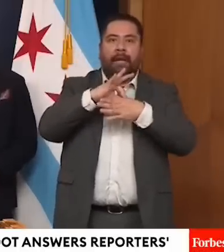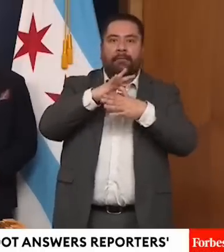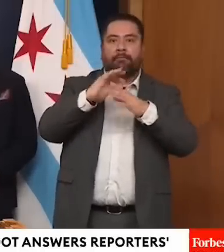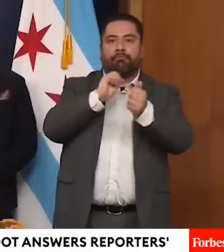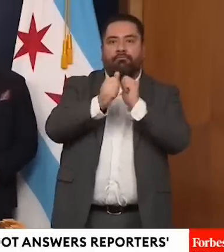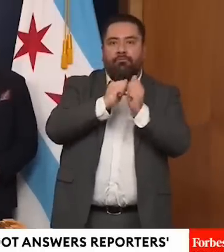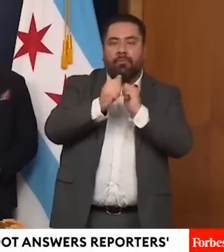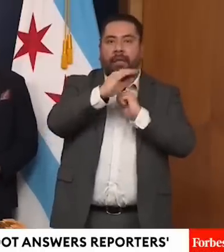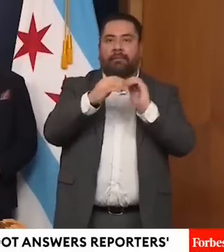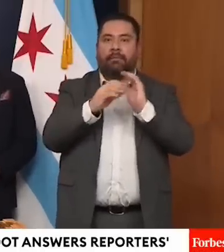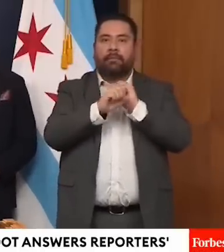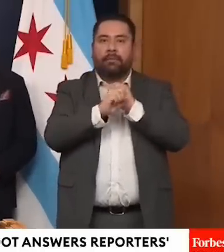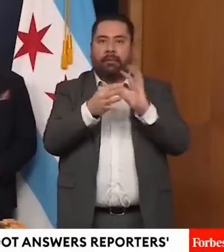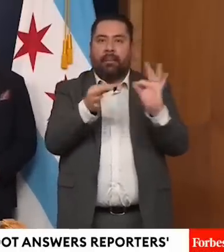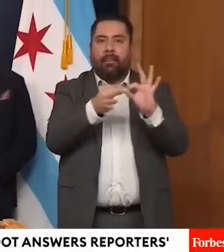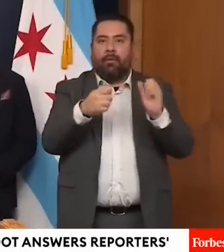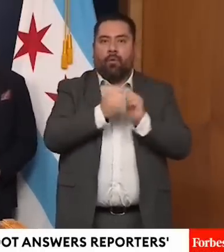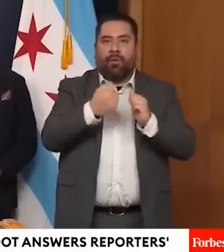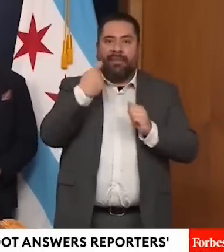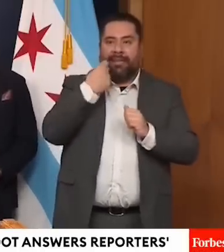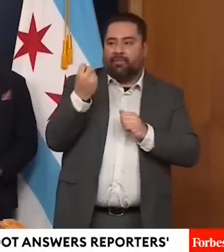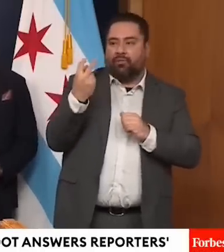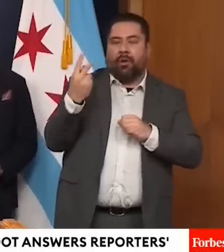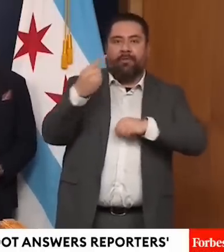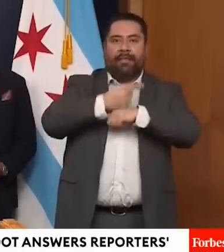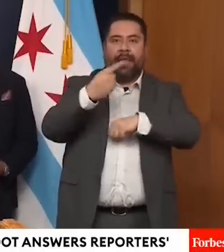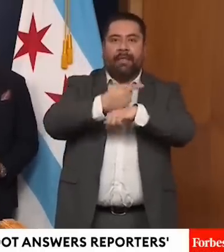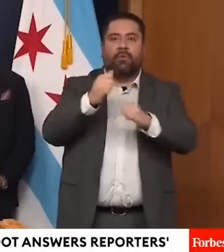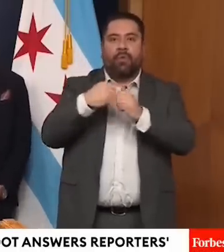in his comments in these last 12 days of the mayoral campaign.